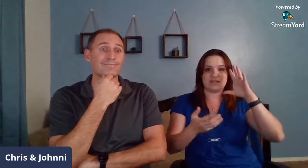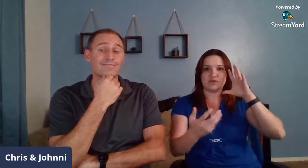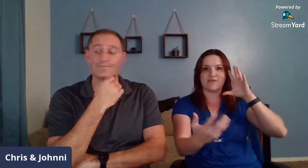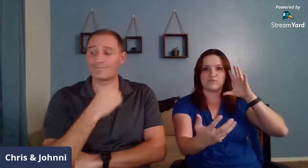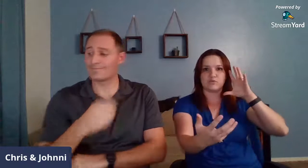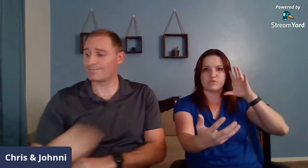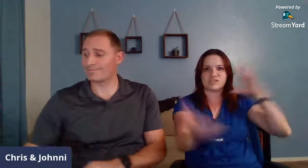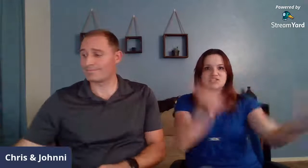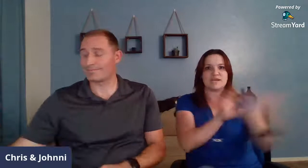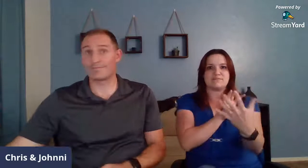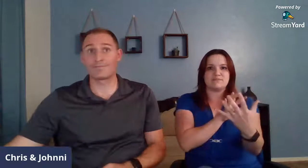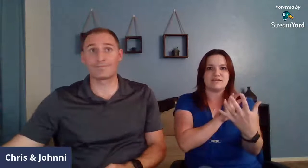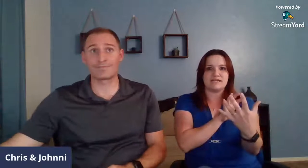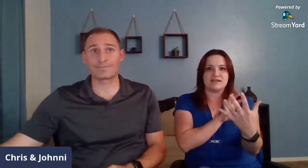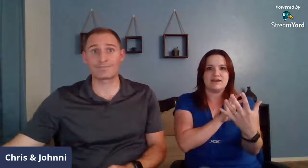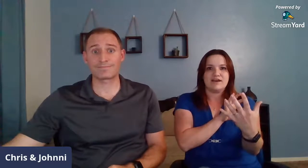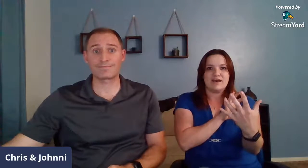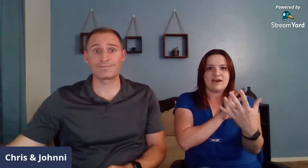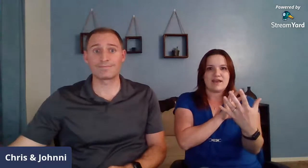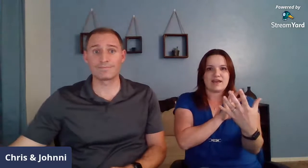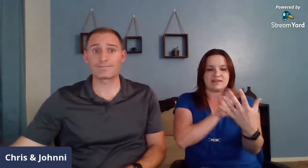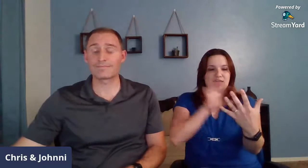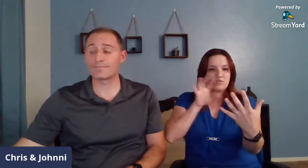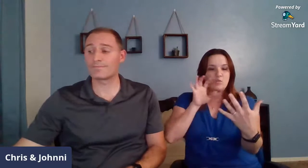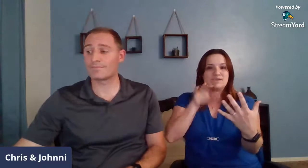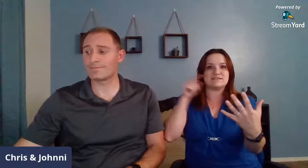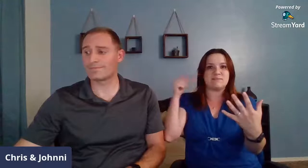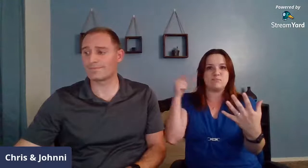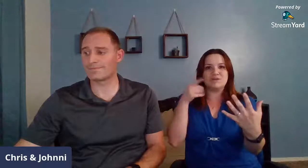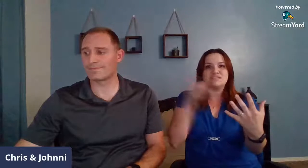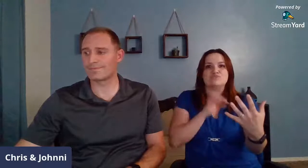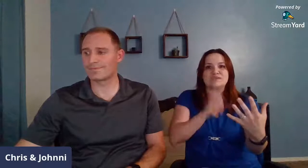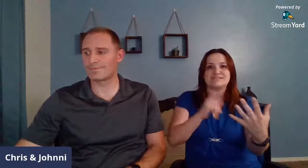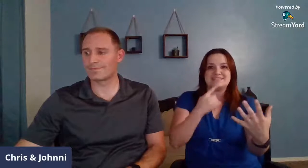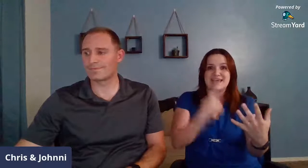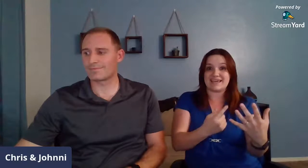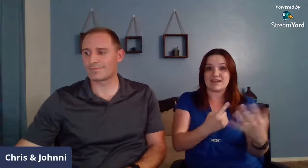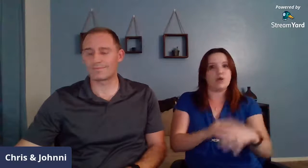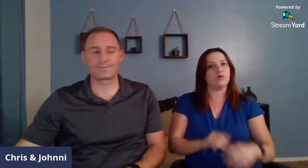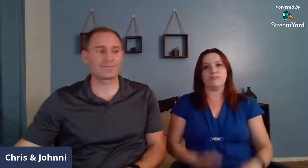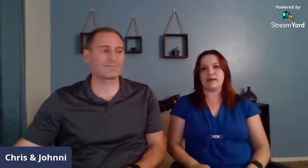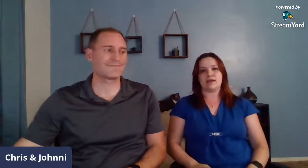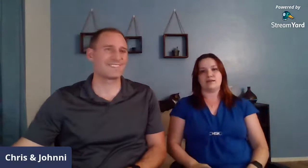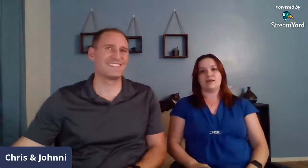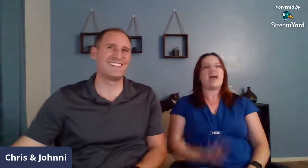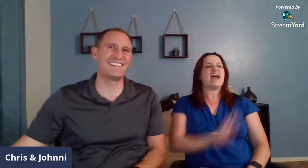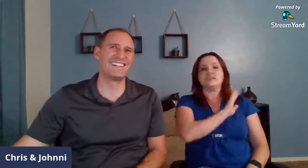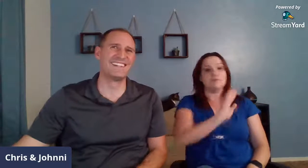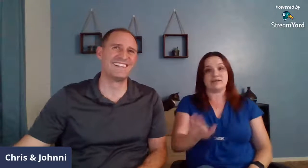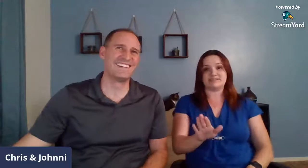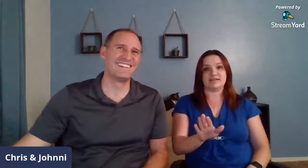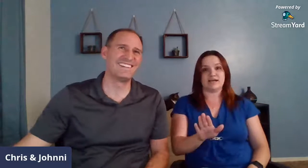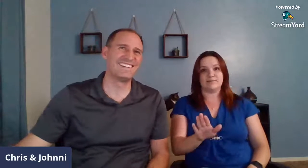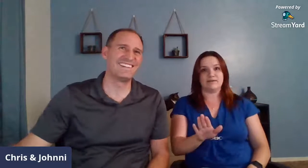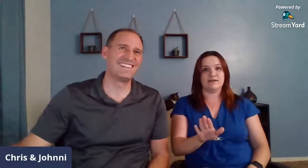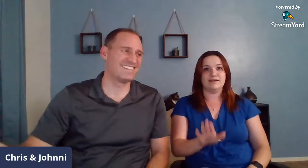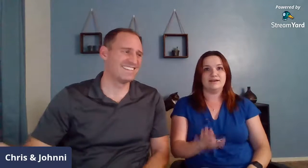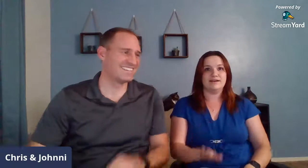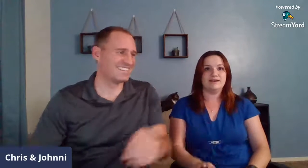have to reshape the meaning. And like, what is he really saying? Oh man, had the best time. How did you